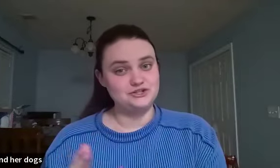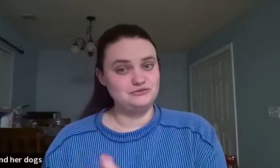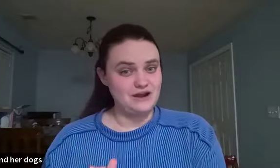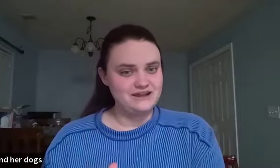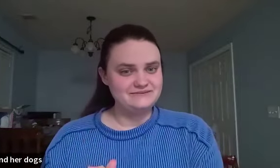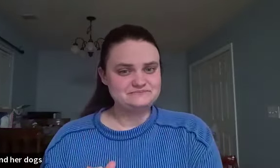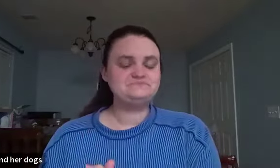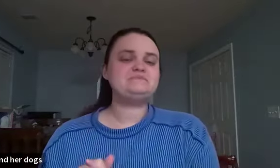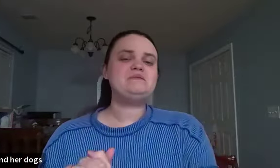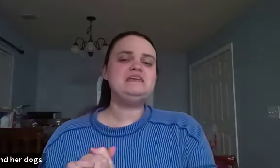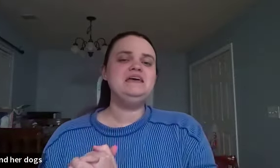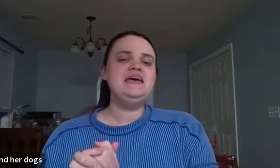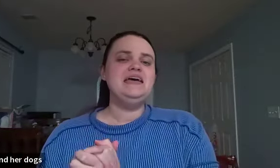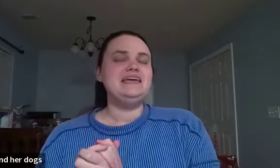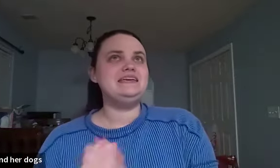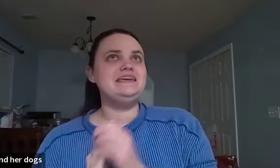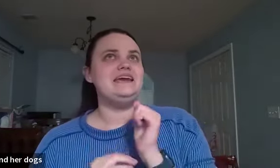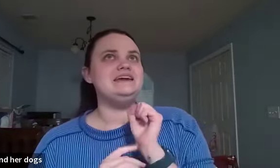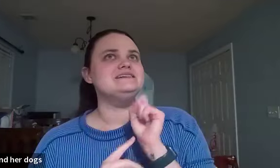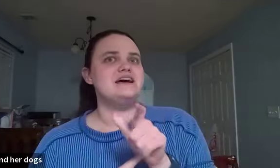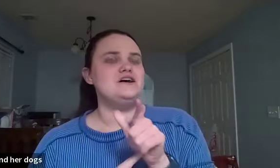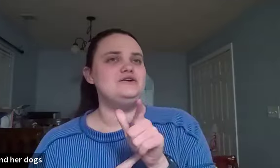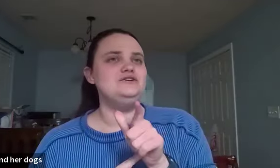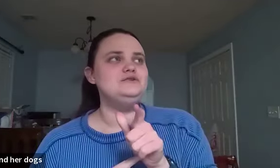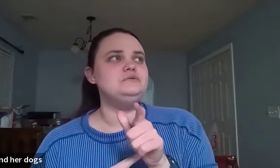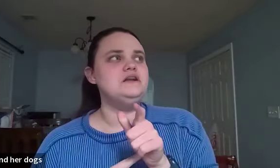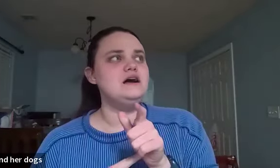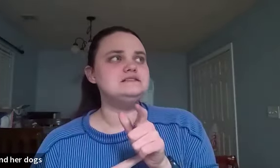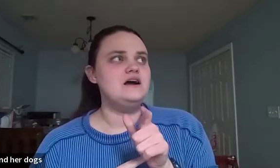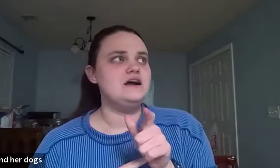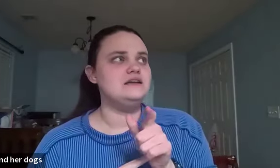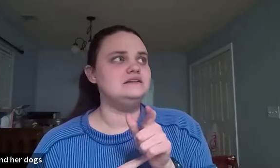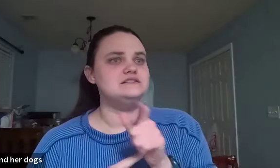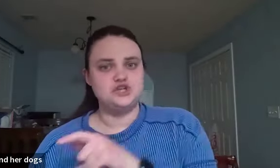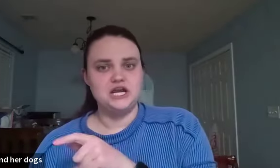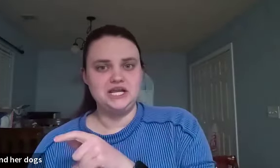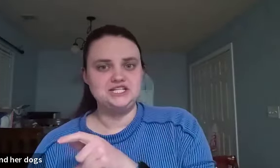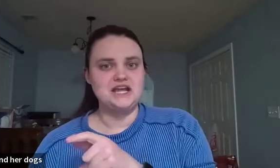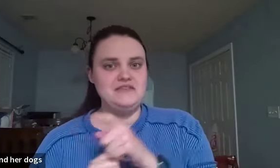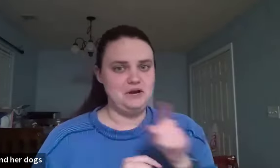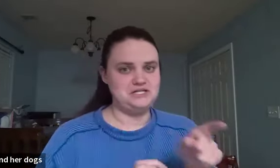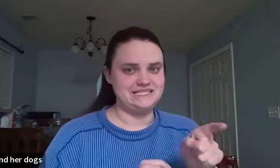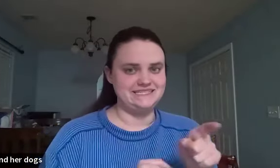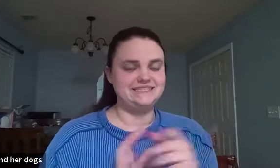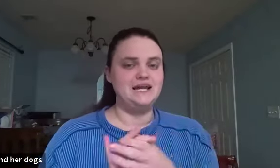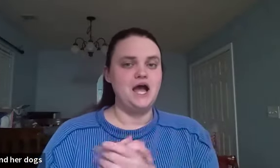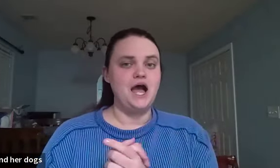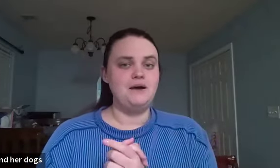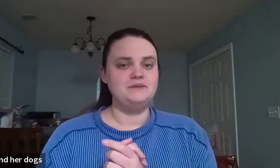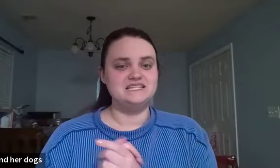stranger, right? In ASL, you would not sign strange and then person. Because